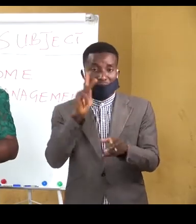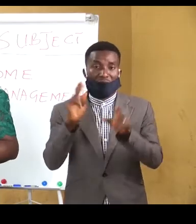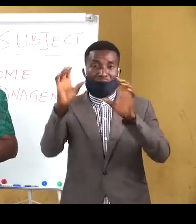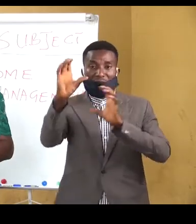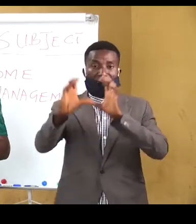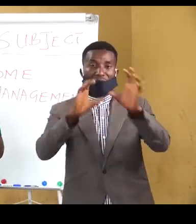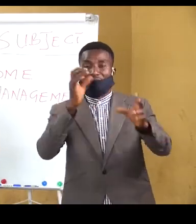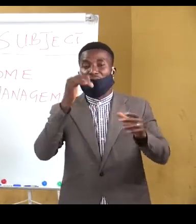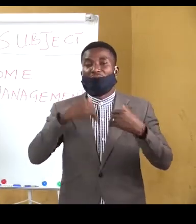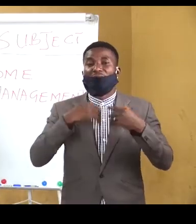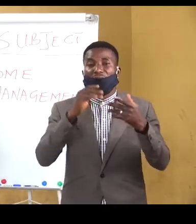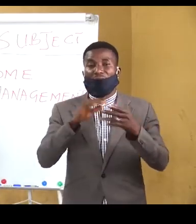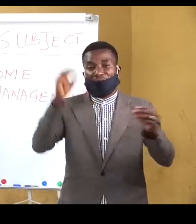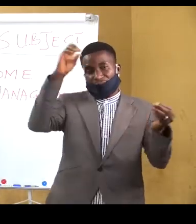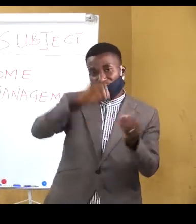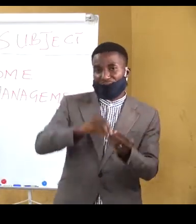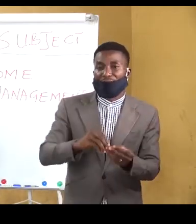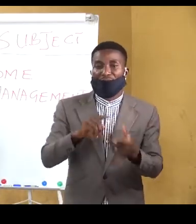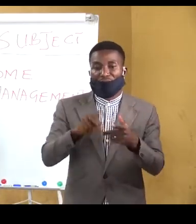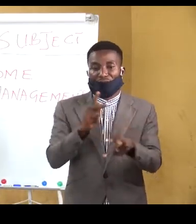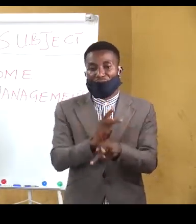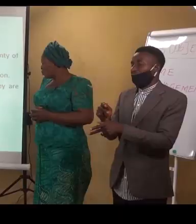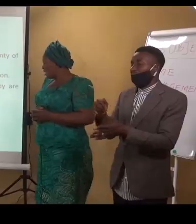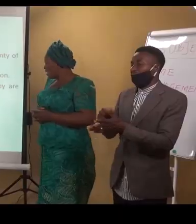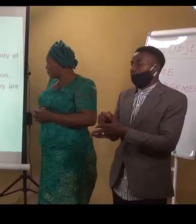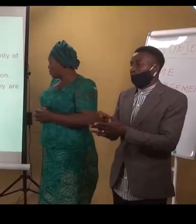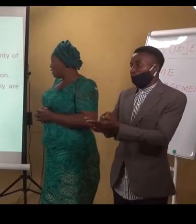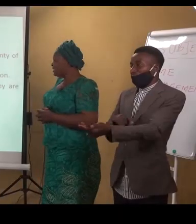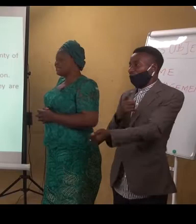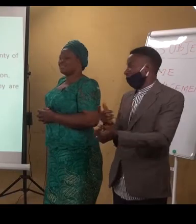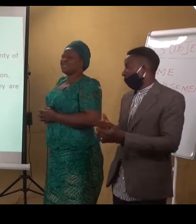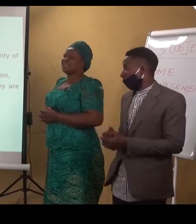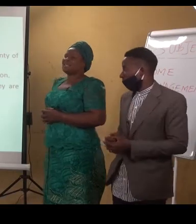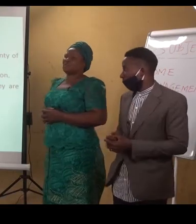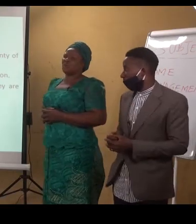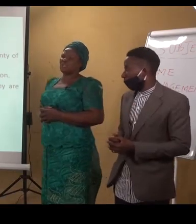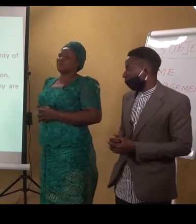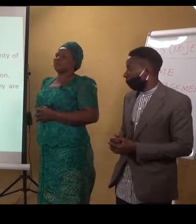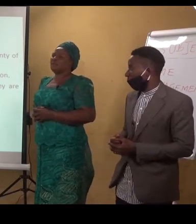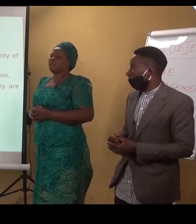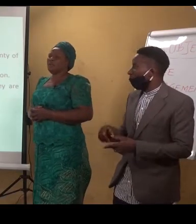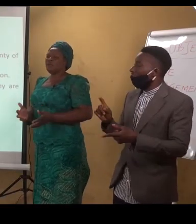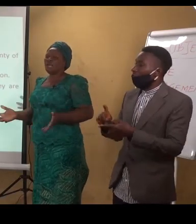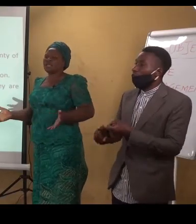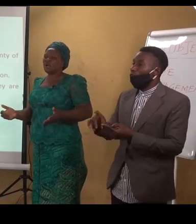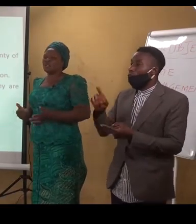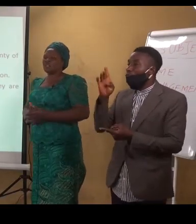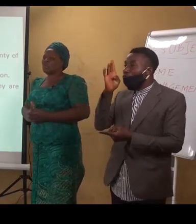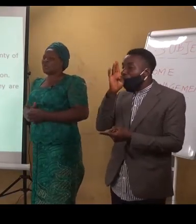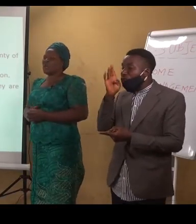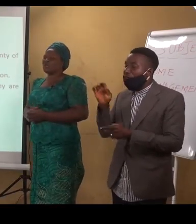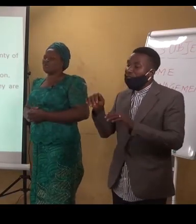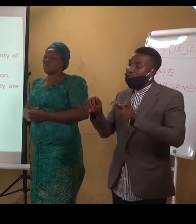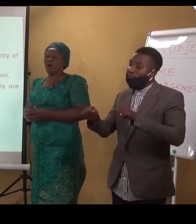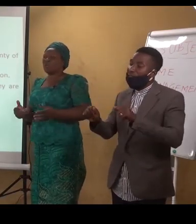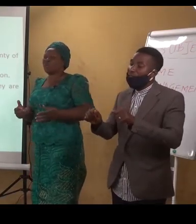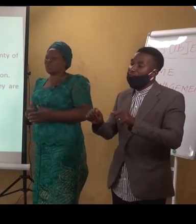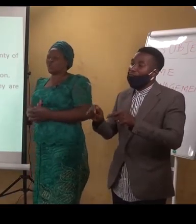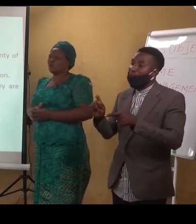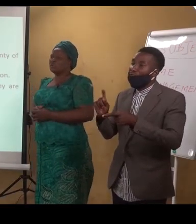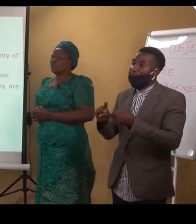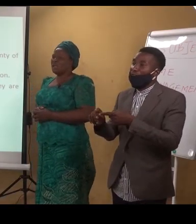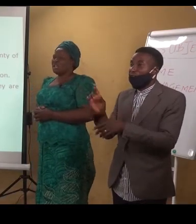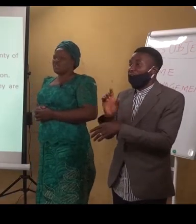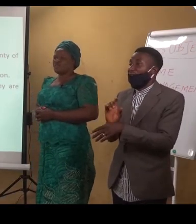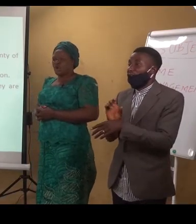to keep the shelf life. To be able to care for emergency situation. Look at the condition we are today all over